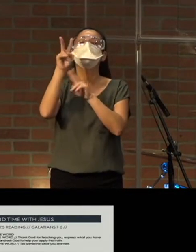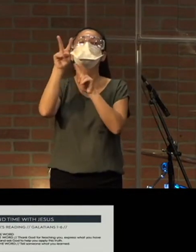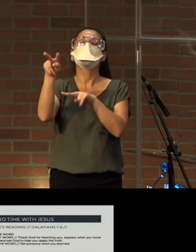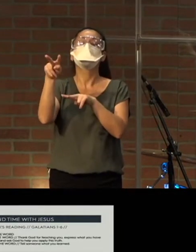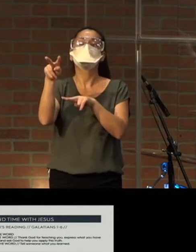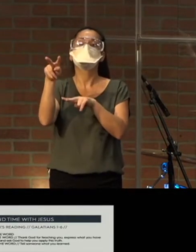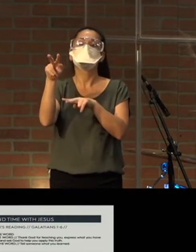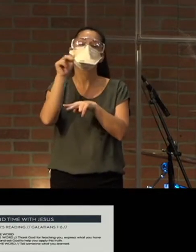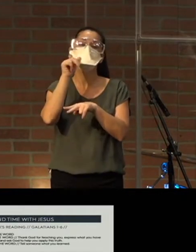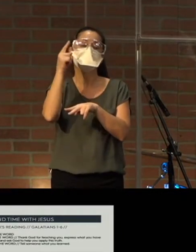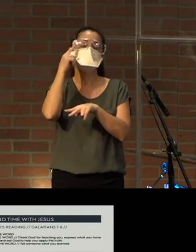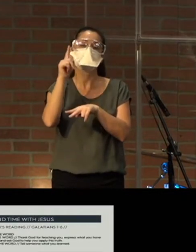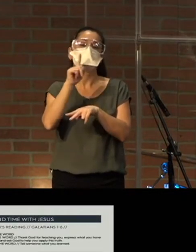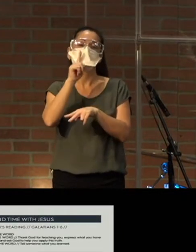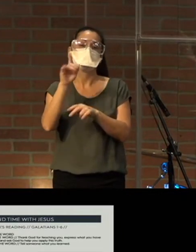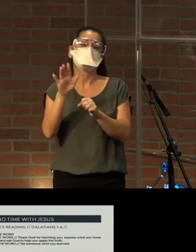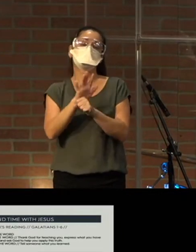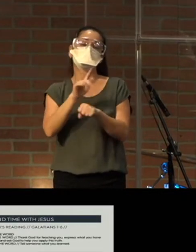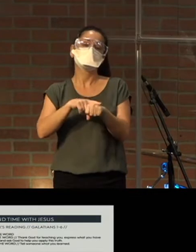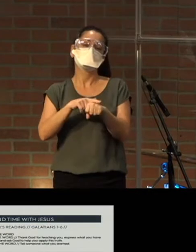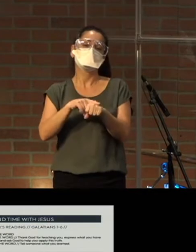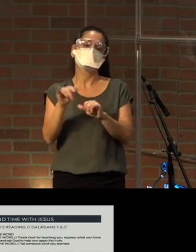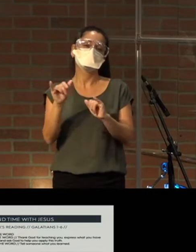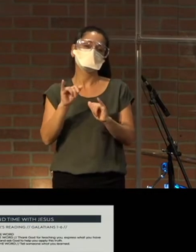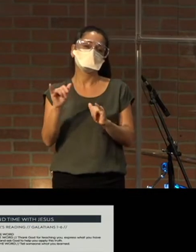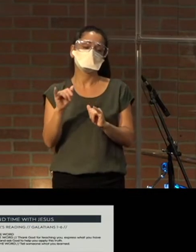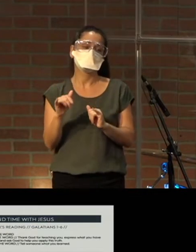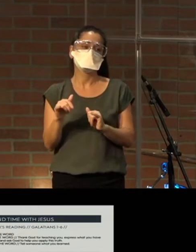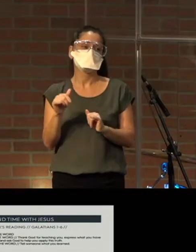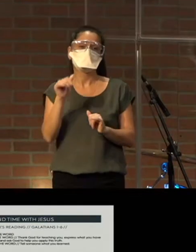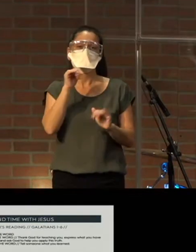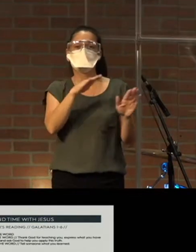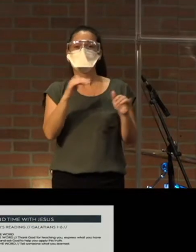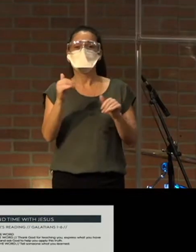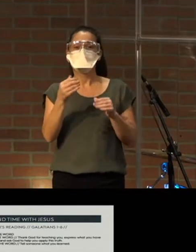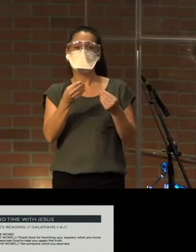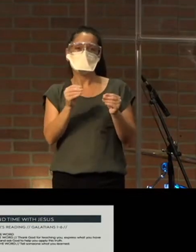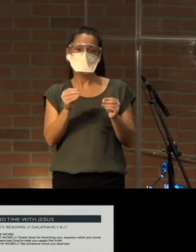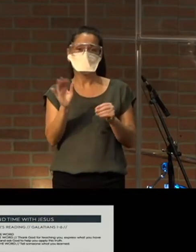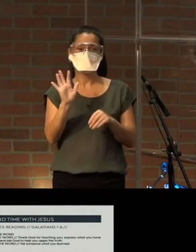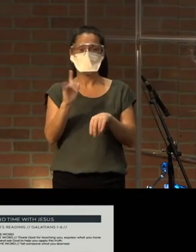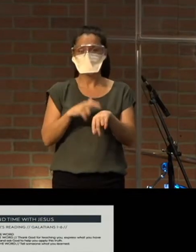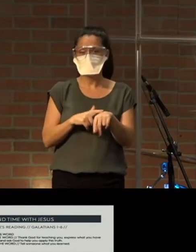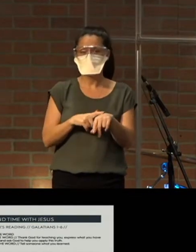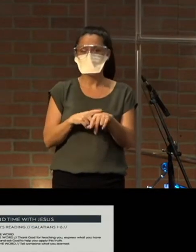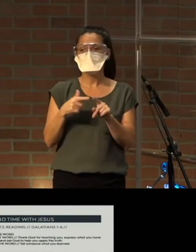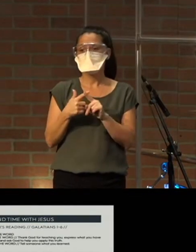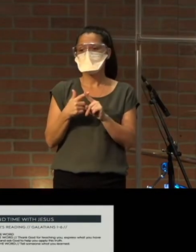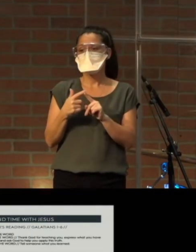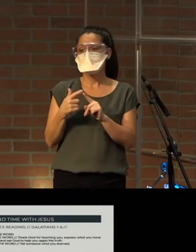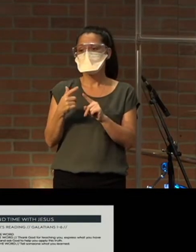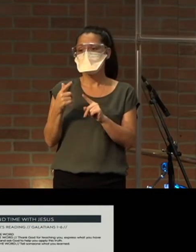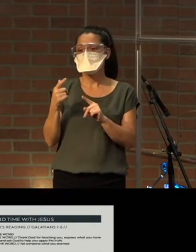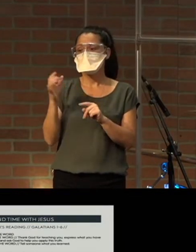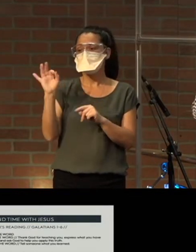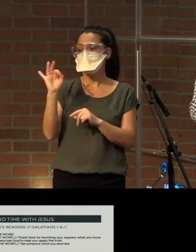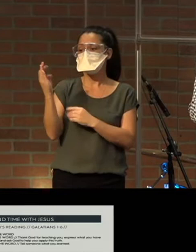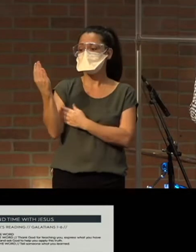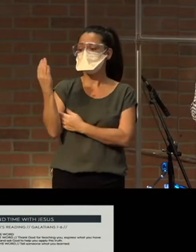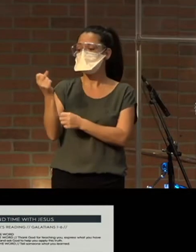actually was. These men did not leave the office at 5 and then check back into the coffee maker at 9